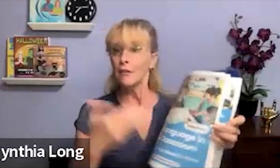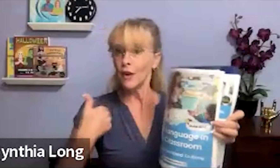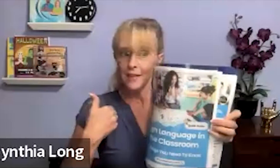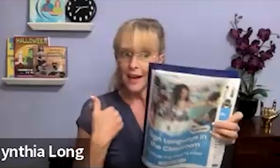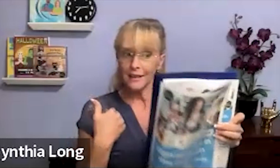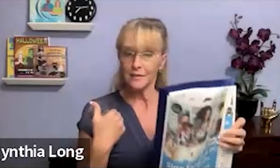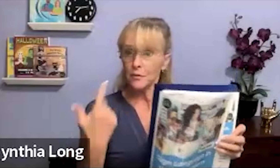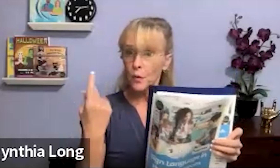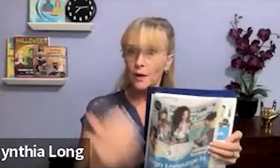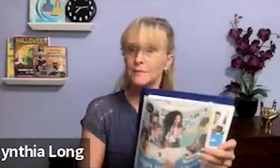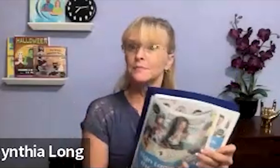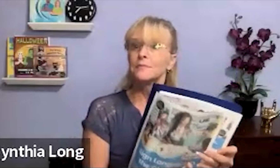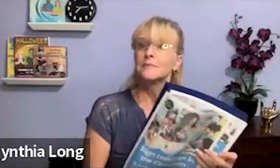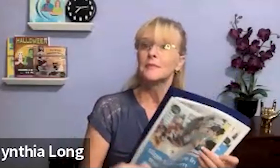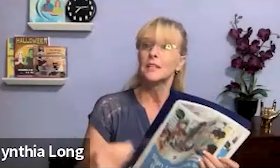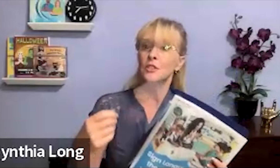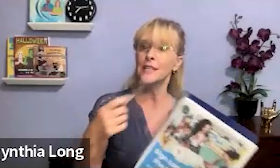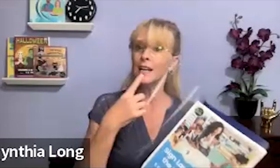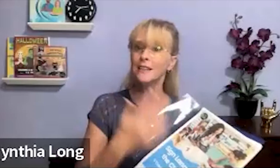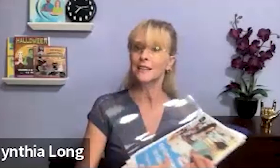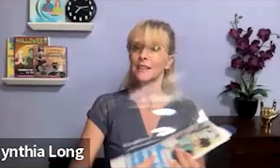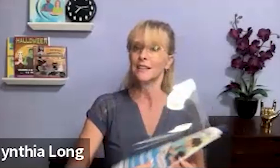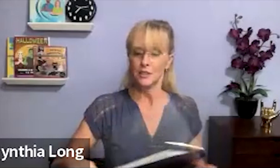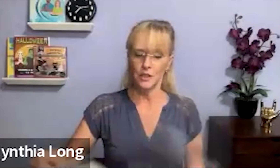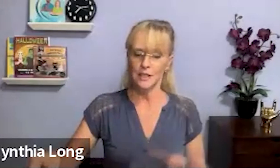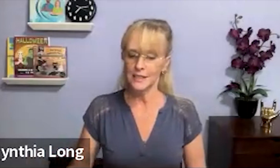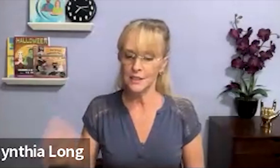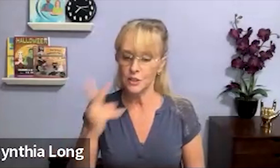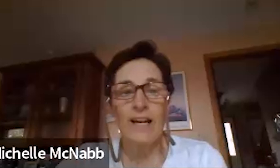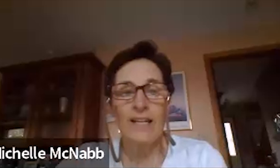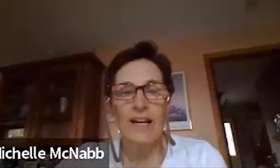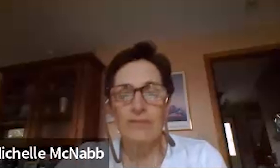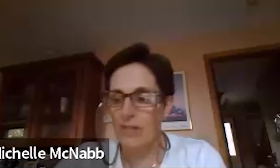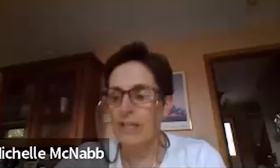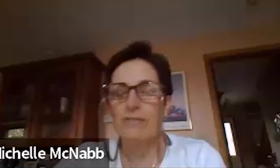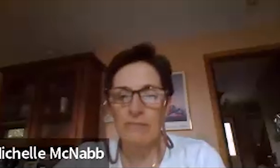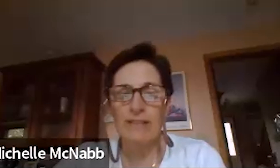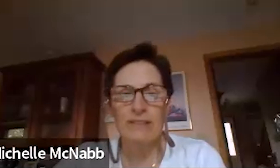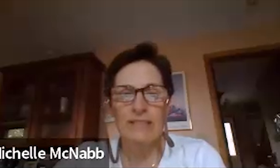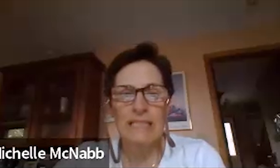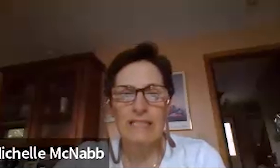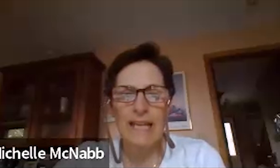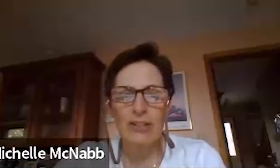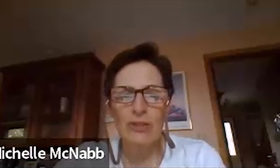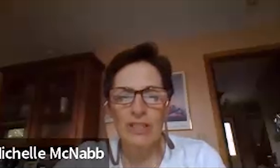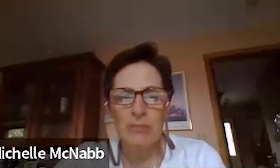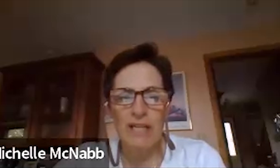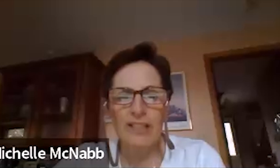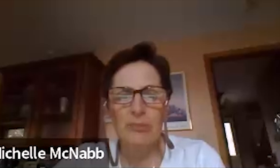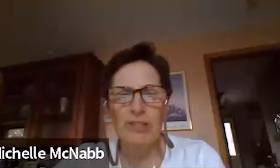you had that before? Did you say? Did you get this? Yeah, I need to download it, and I'd like to print it